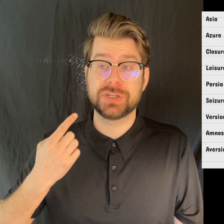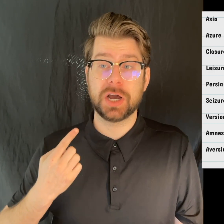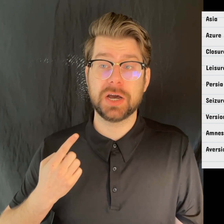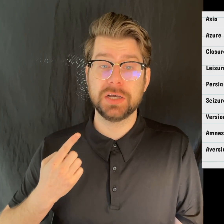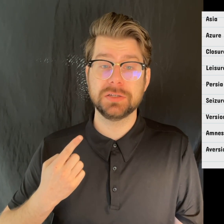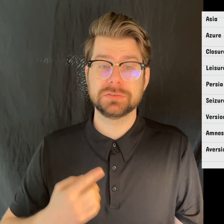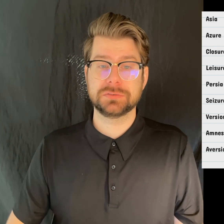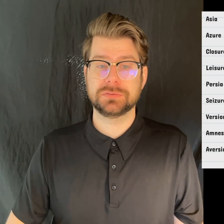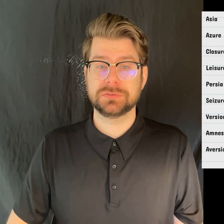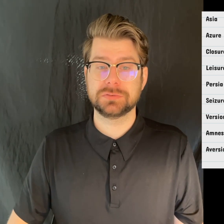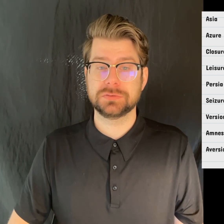Asia,